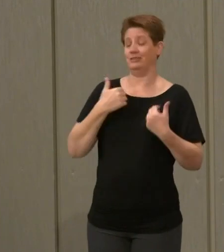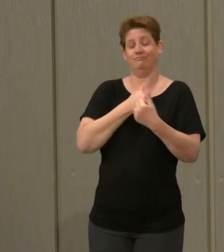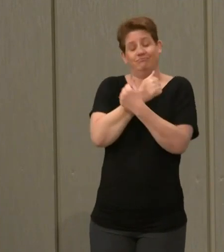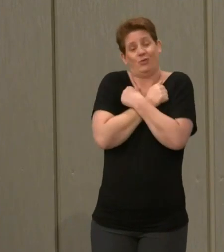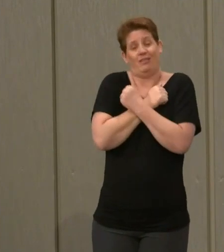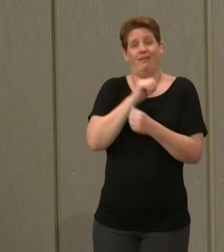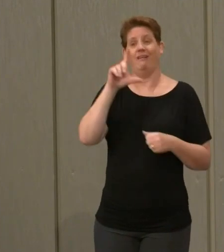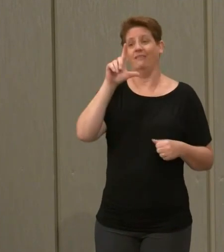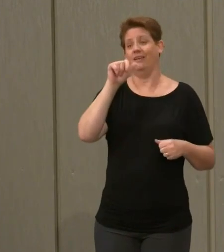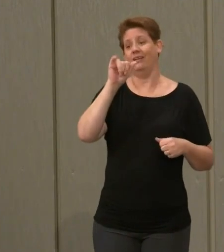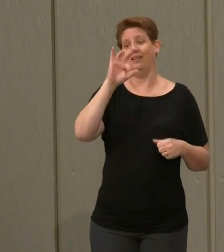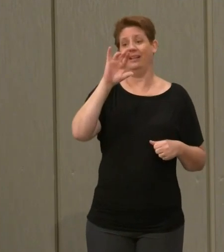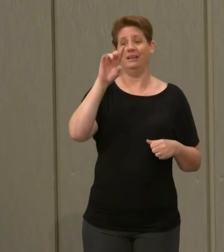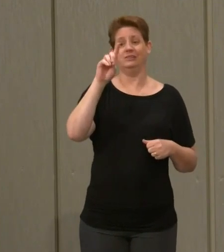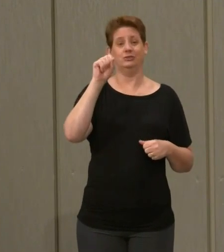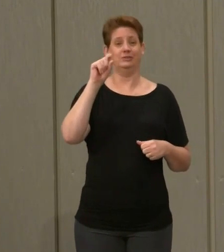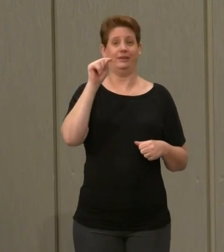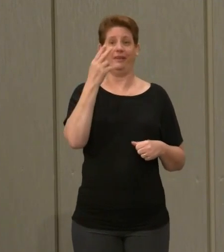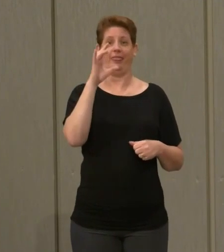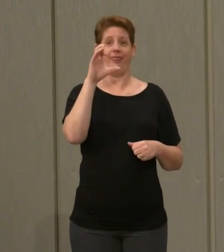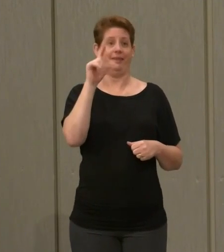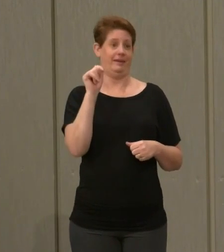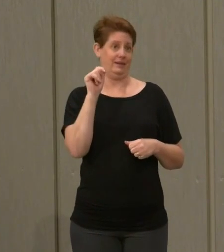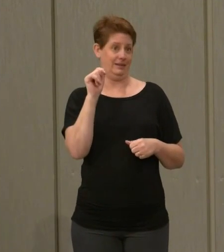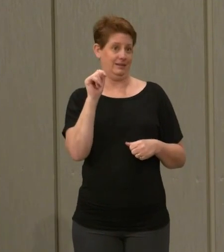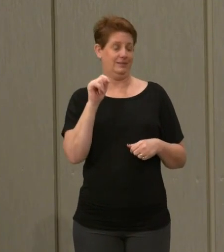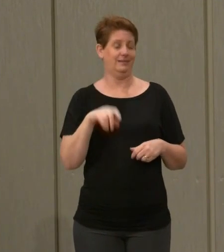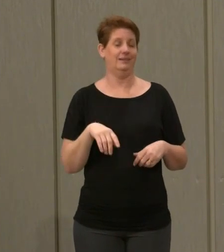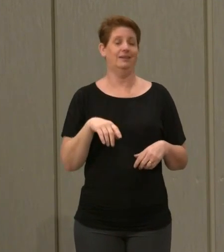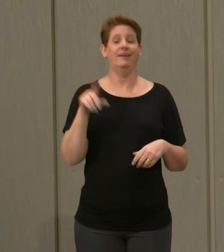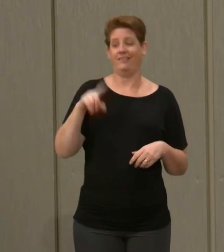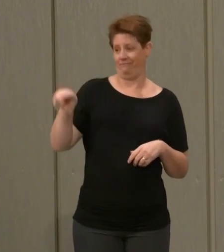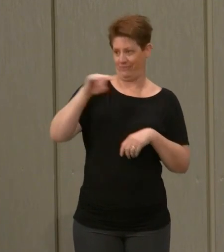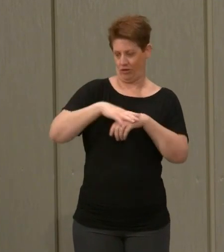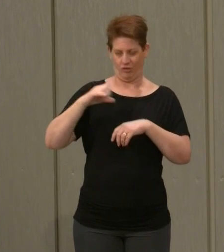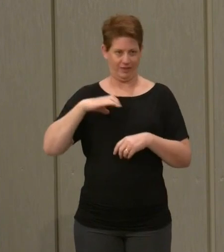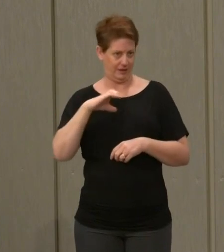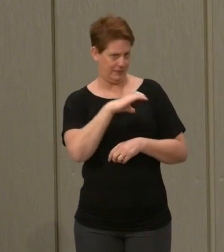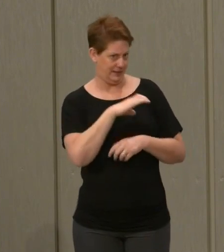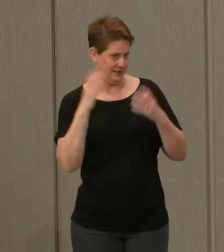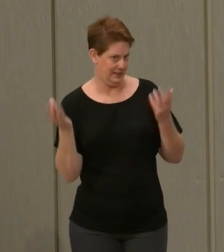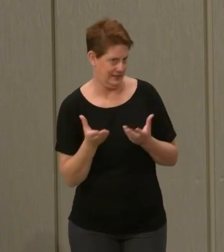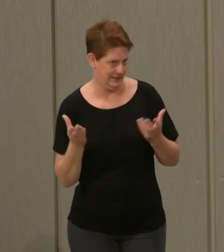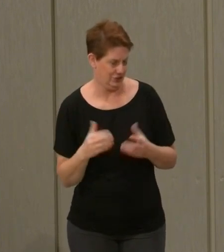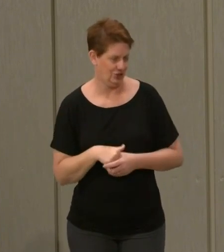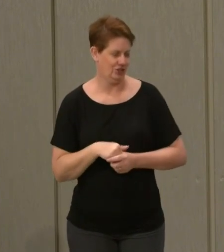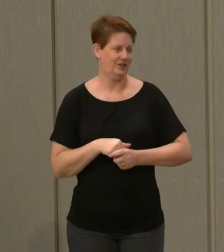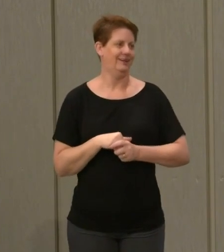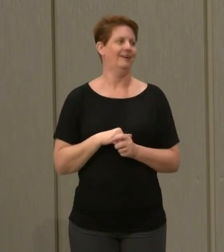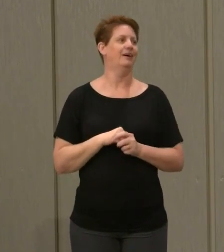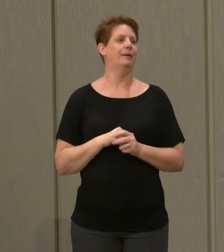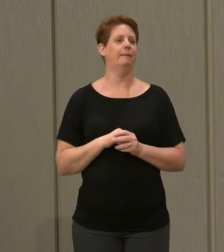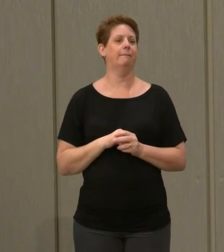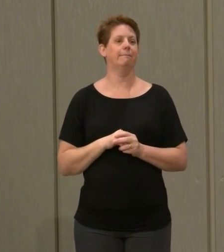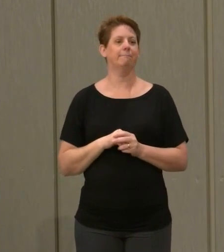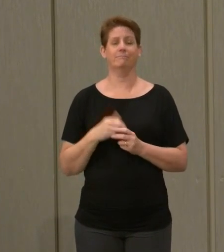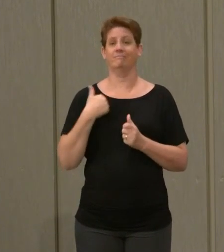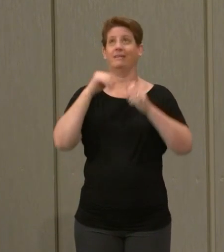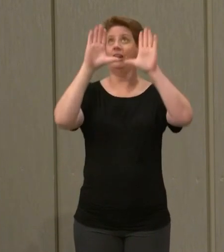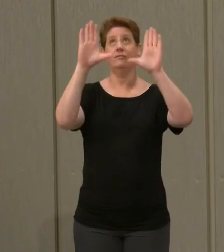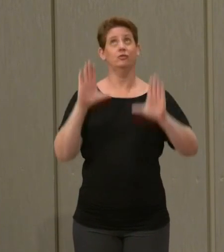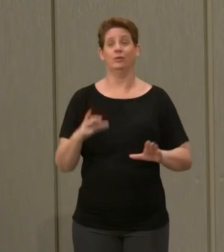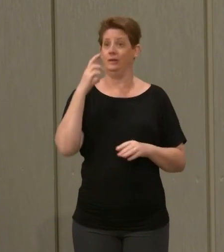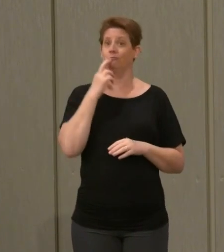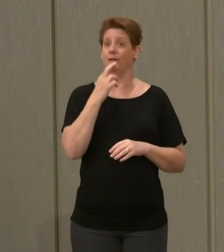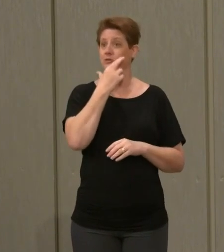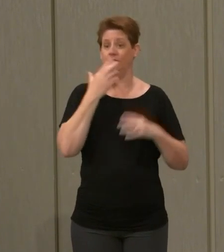Thicket. Mr. Williams is on this Accelerate committee, and we got a lot of great restaurants